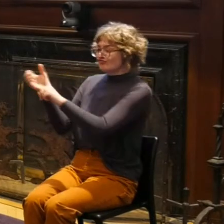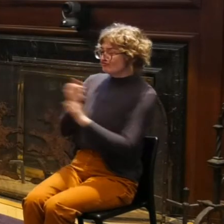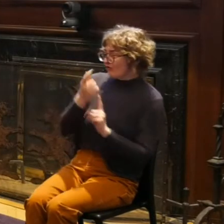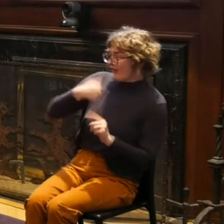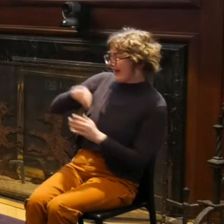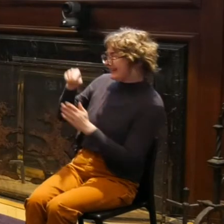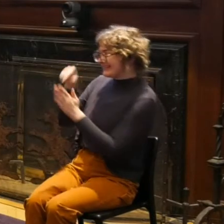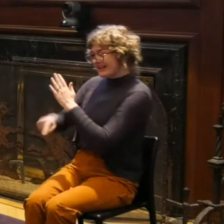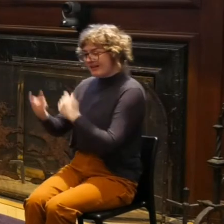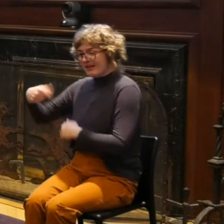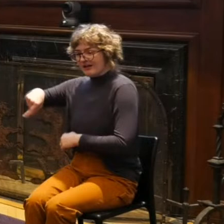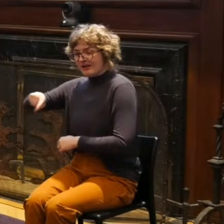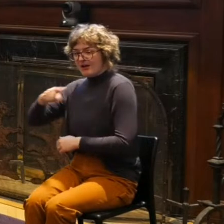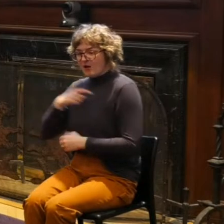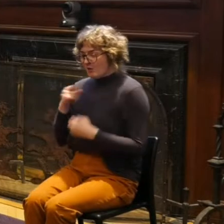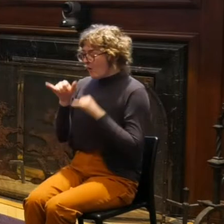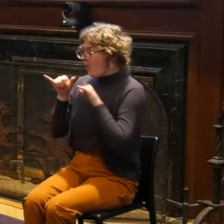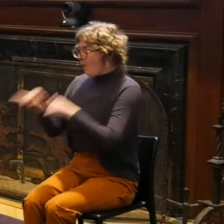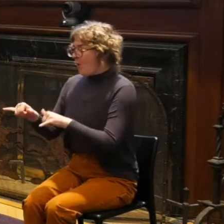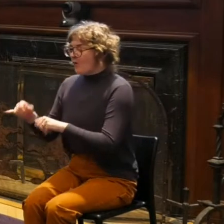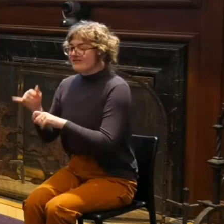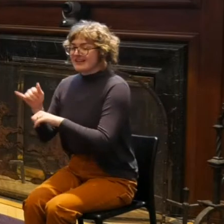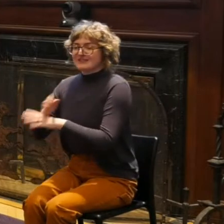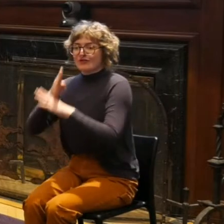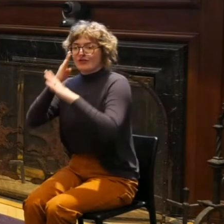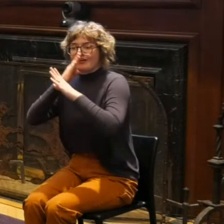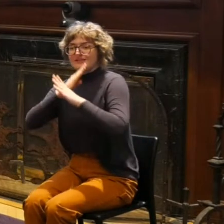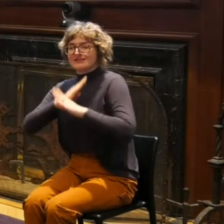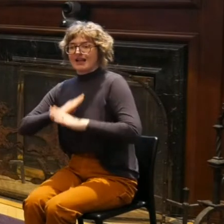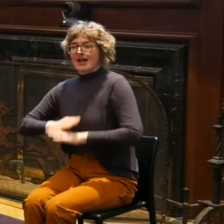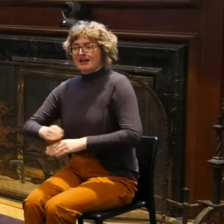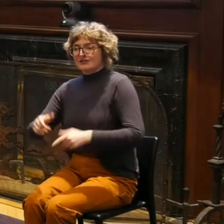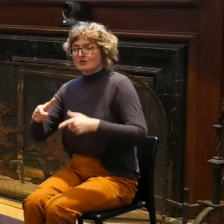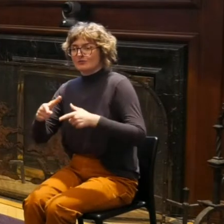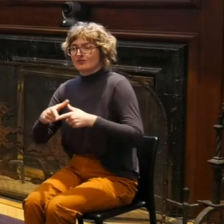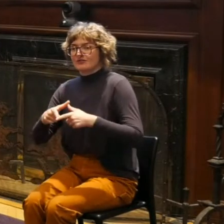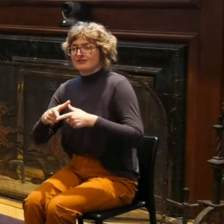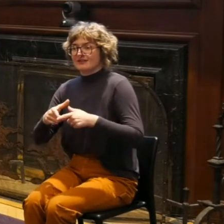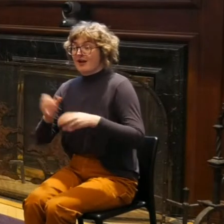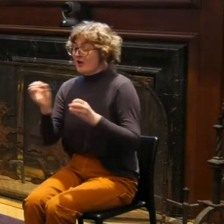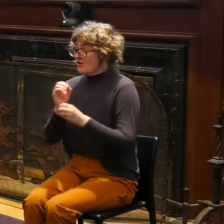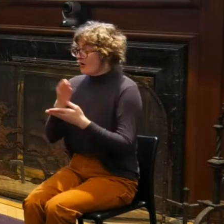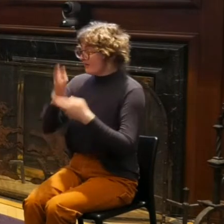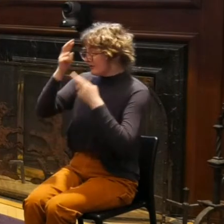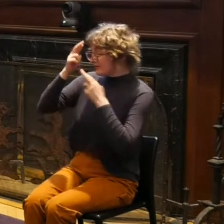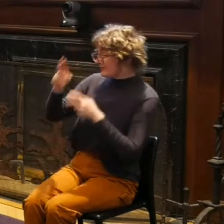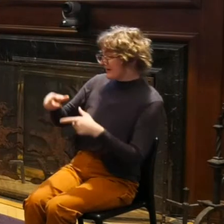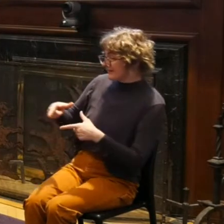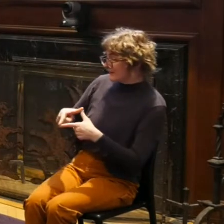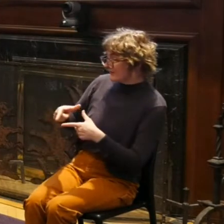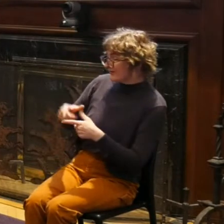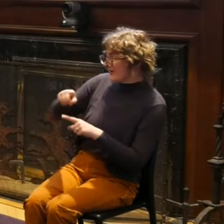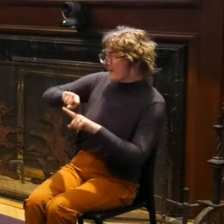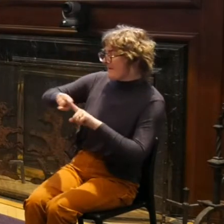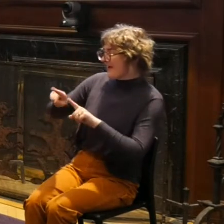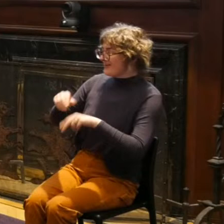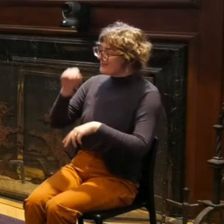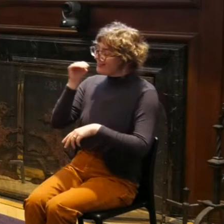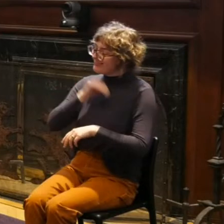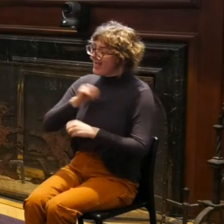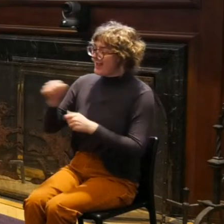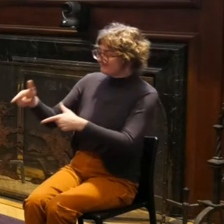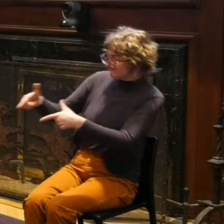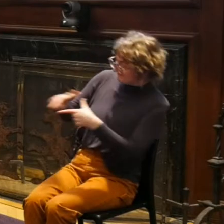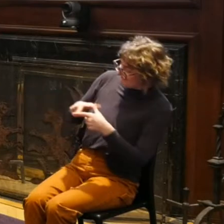killing us, and yet we hold space for their silenced pussy. Nobody respects the pussy, but you lie to get